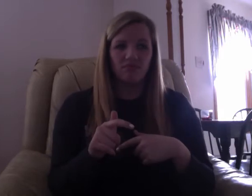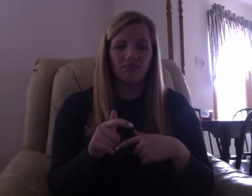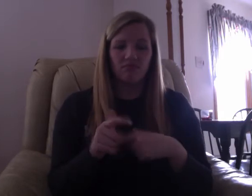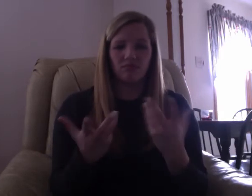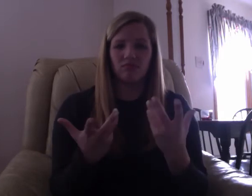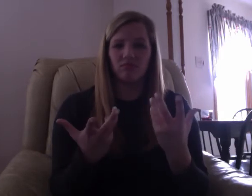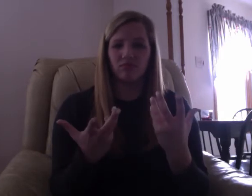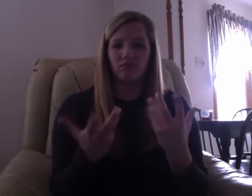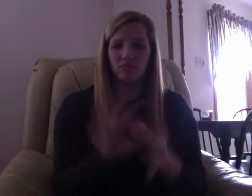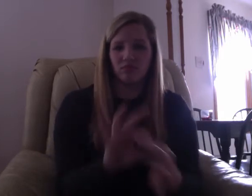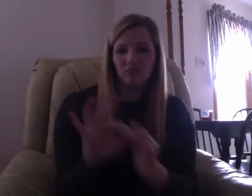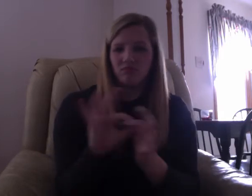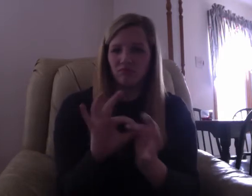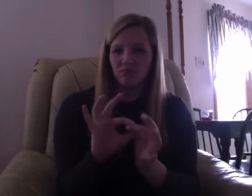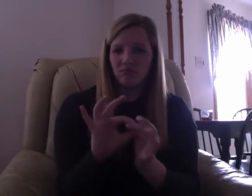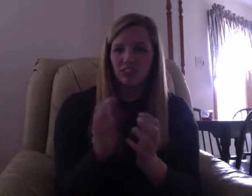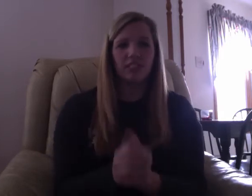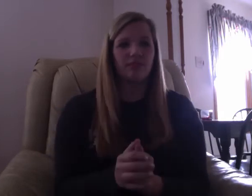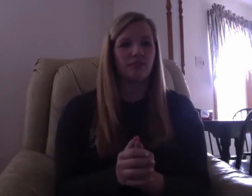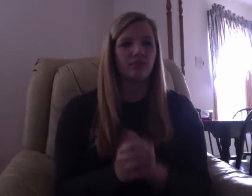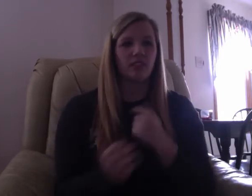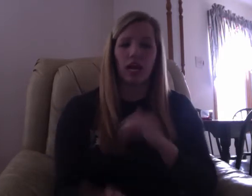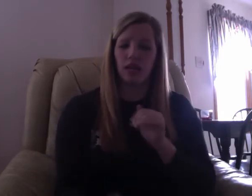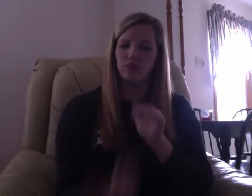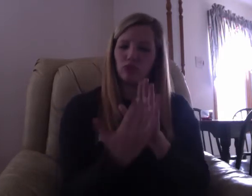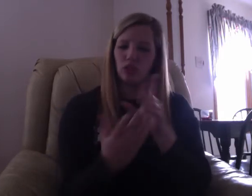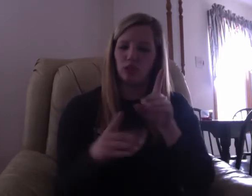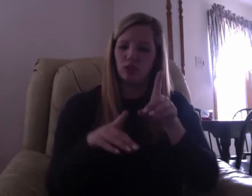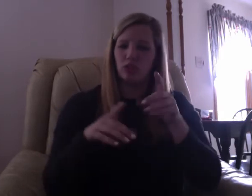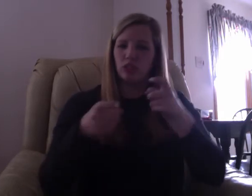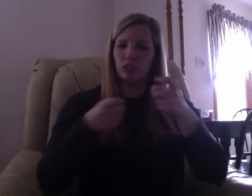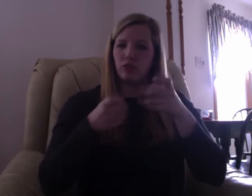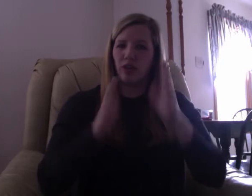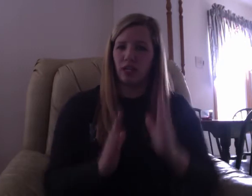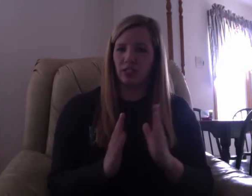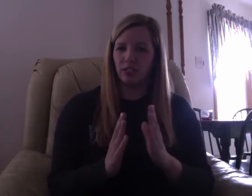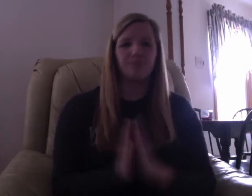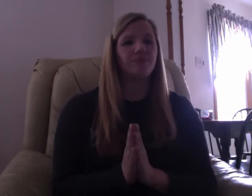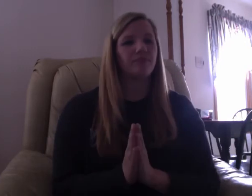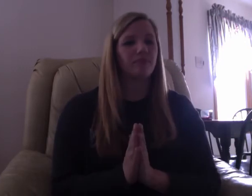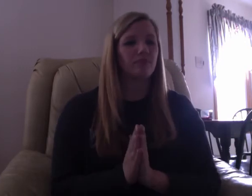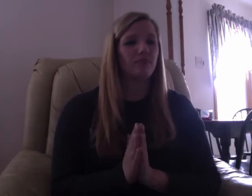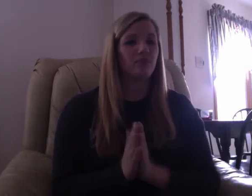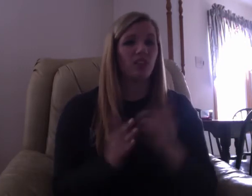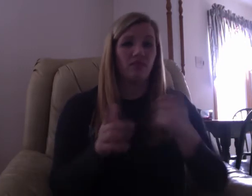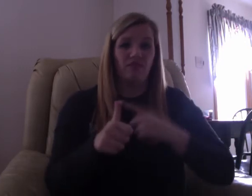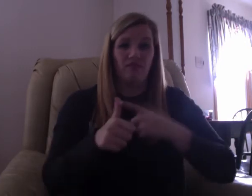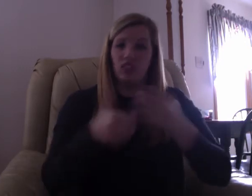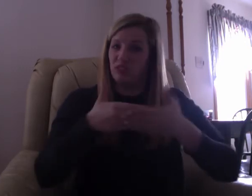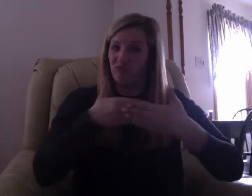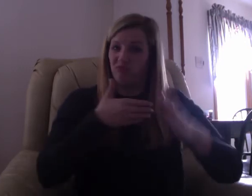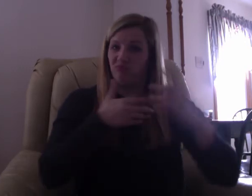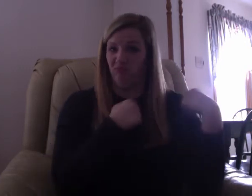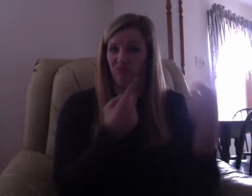Fraternity and Sorority Life here, and we're going to come up with first ever, as far as I know, it's not been created anywhere in any other school,